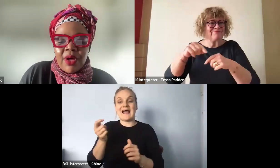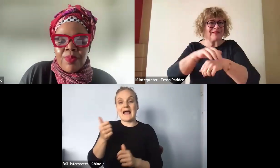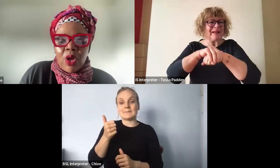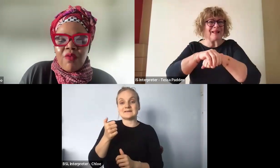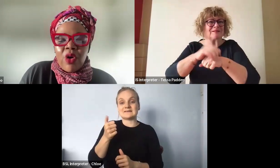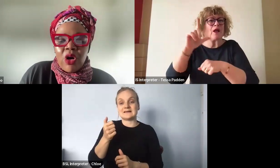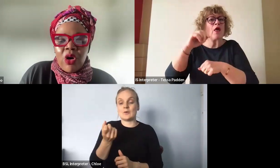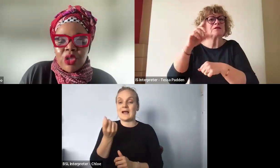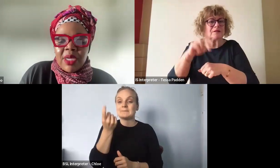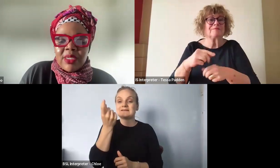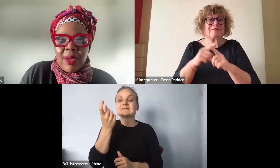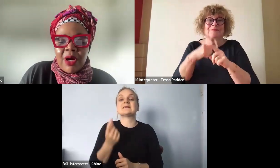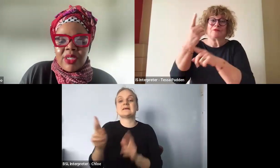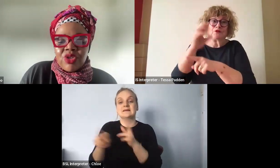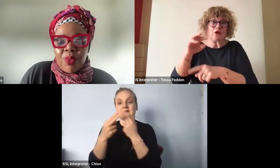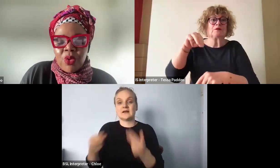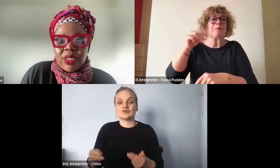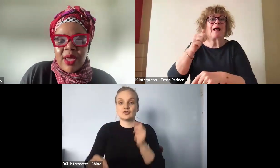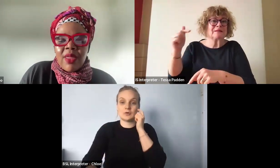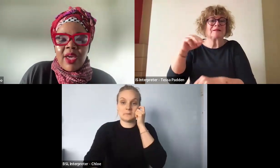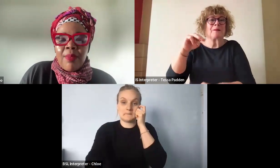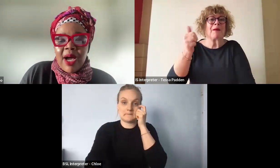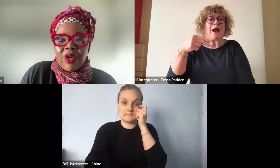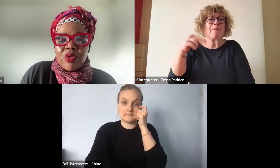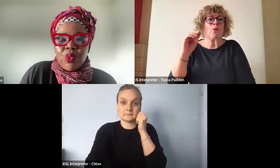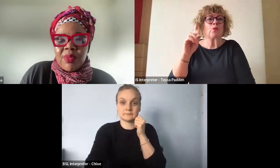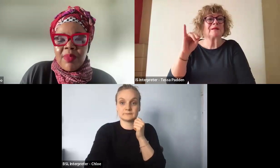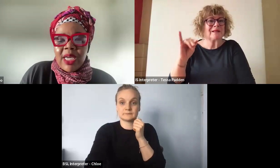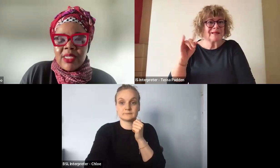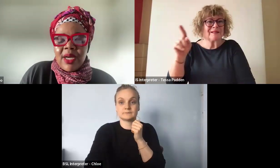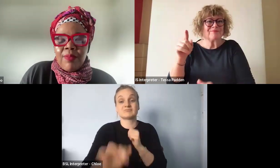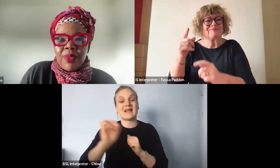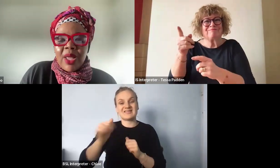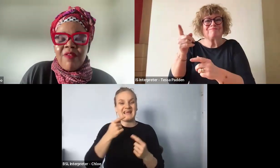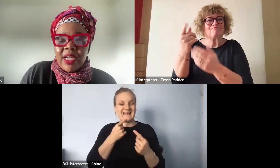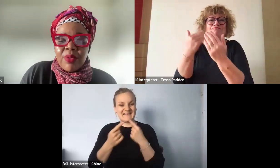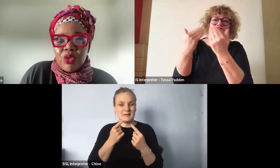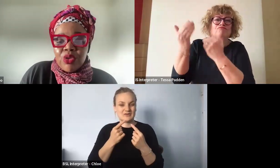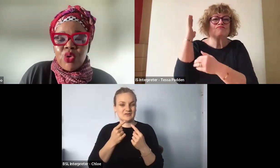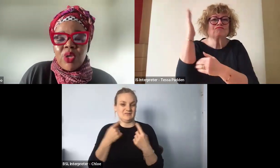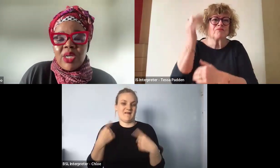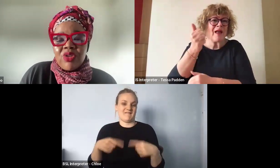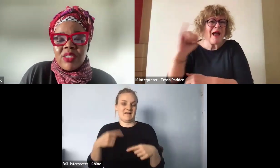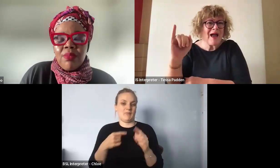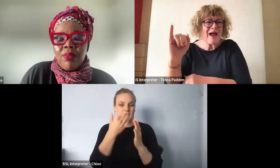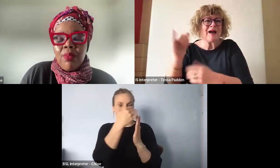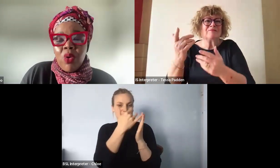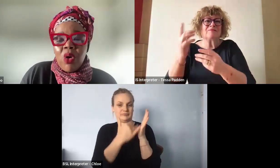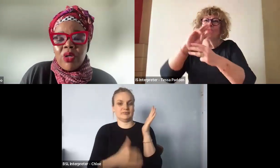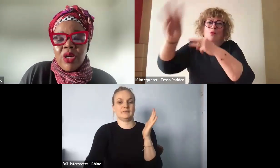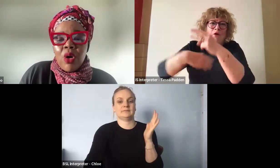lead author of the Automated Apartheid Report. Their bios will be made available to you so you can